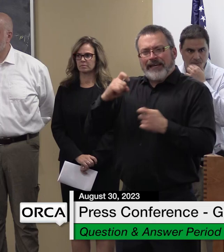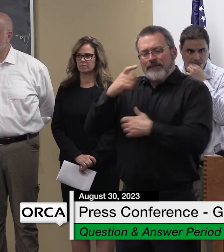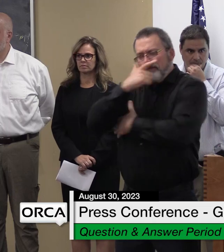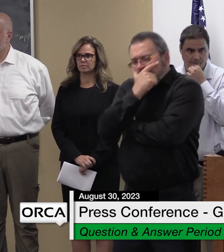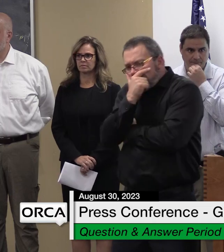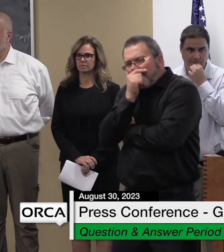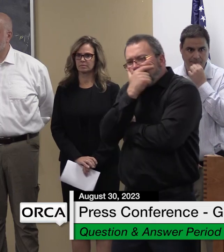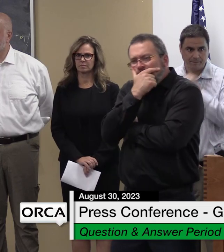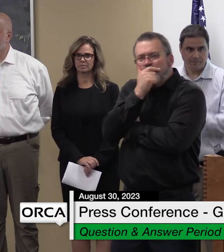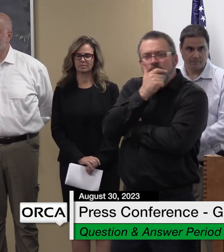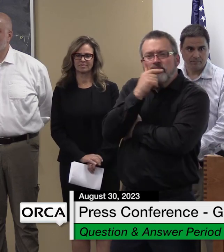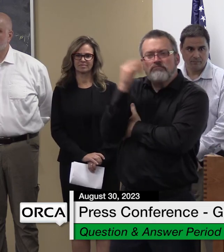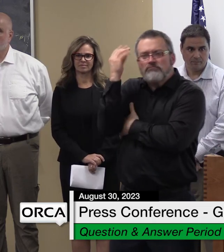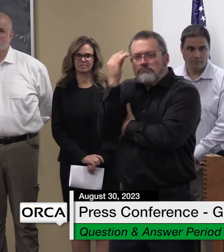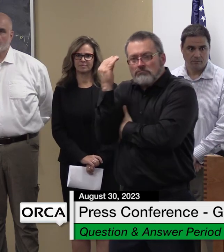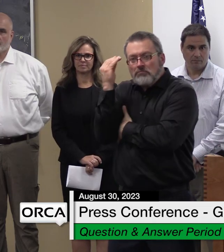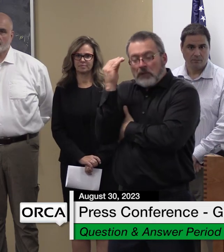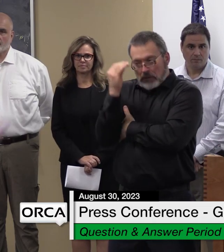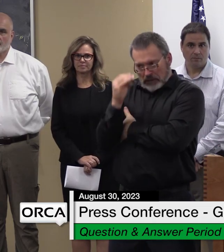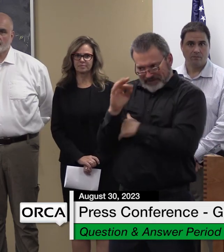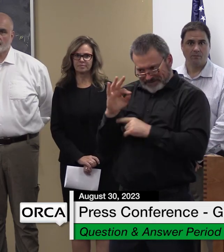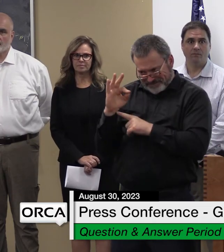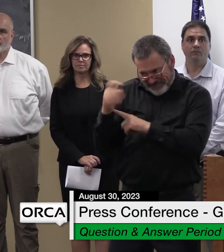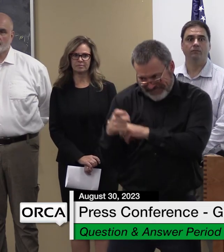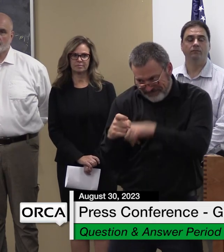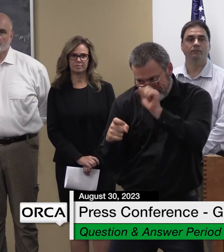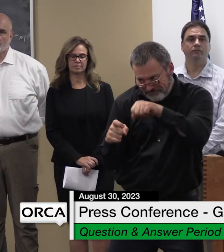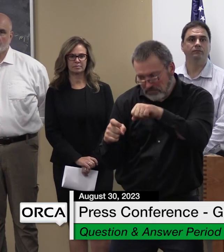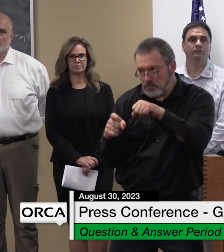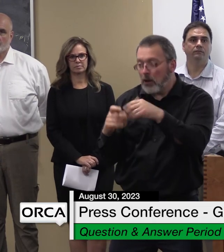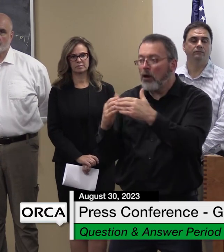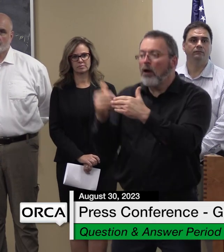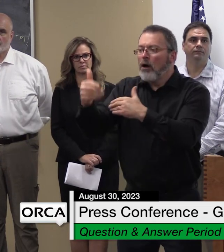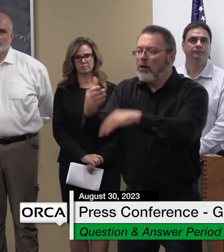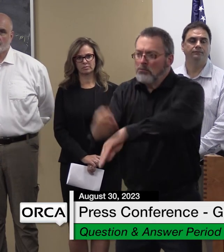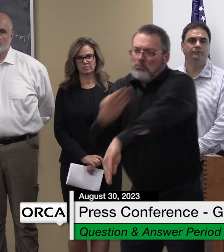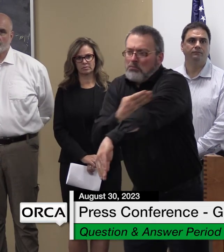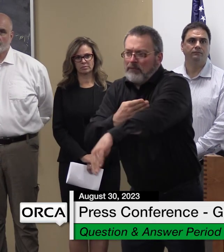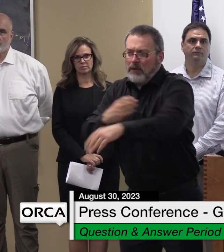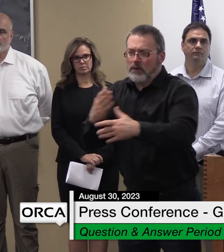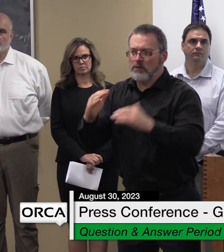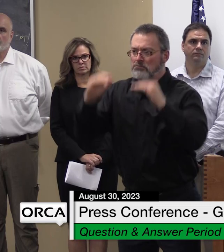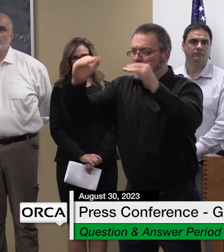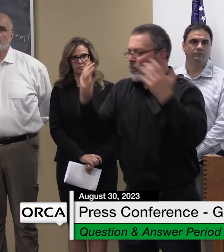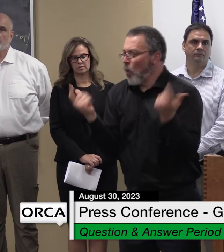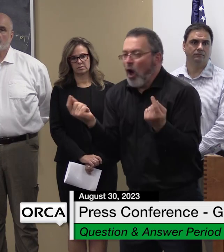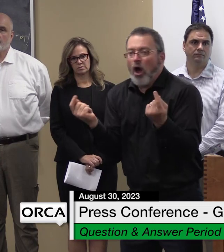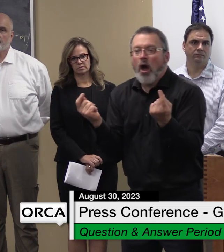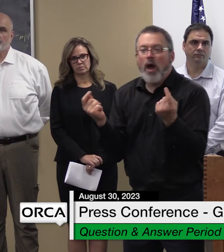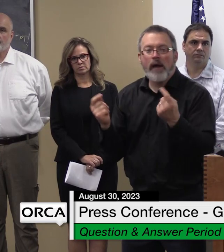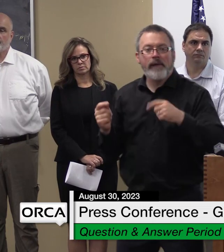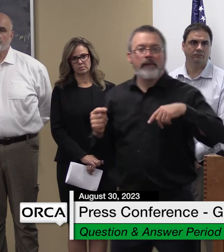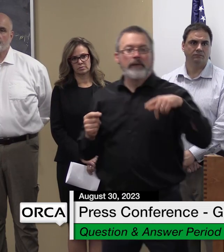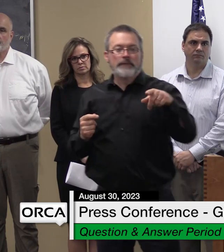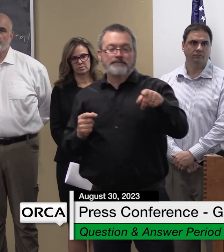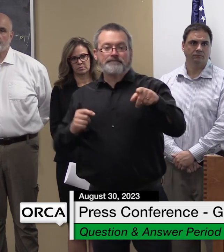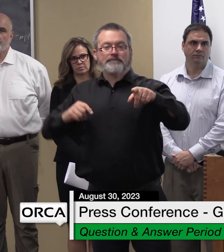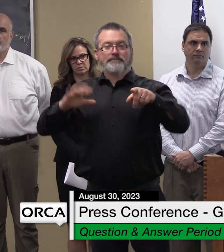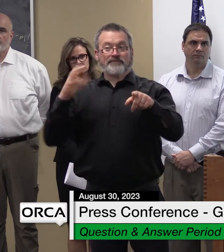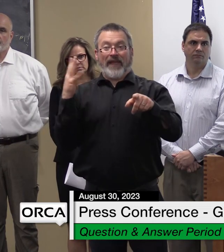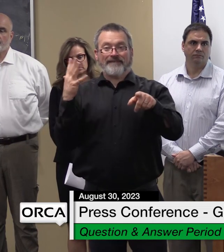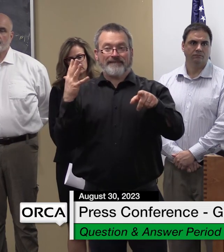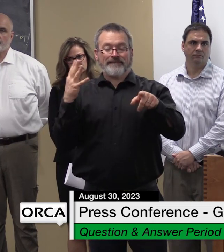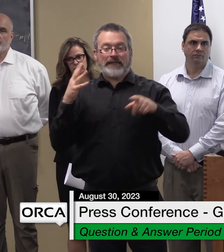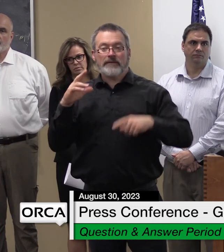time. As Calvin mentioned, on State Street, Main Street, Montpelier, some businesses are reopening, some not